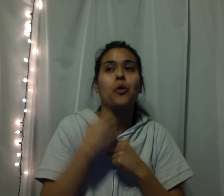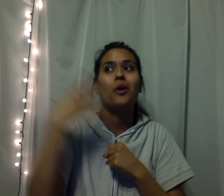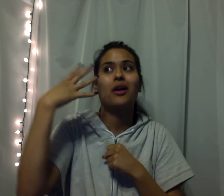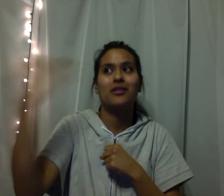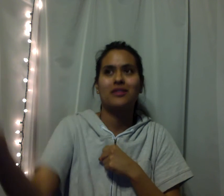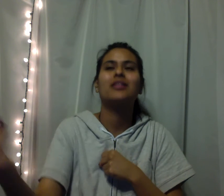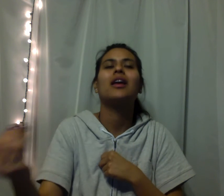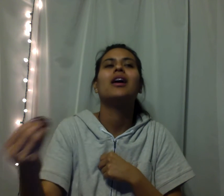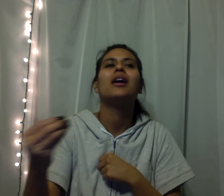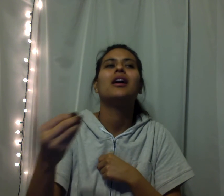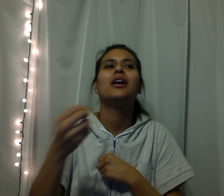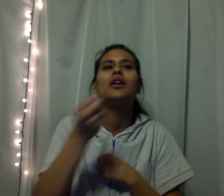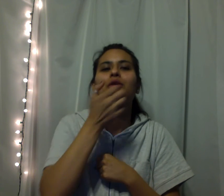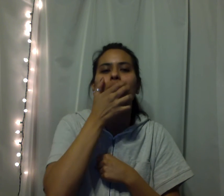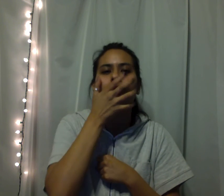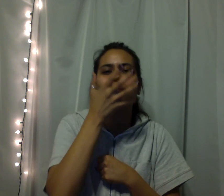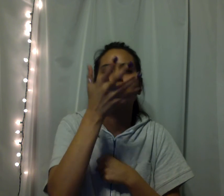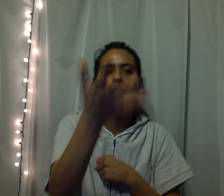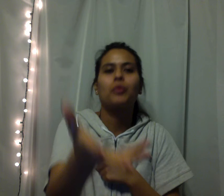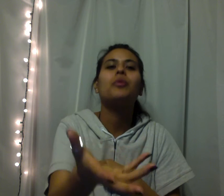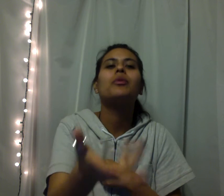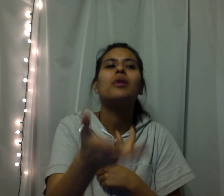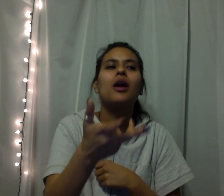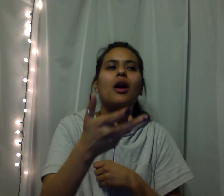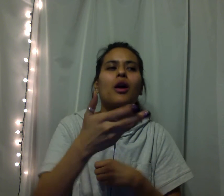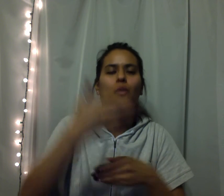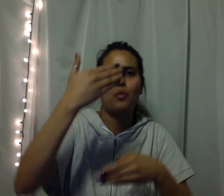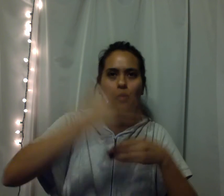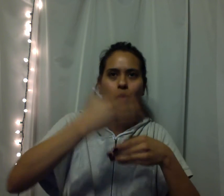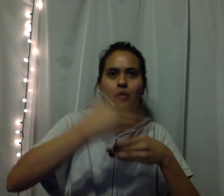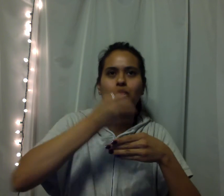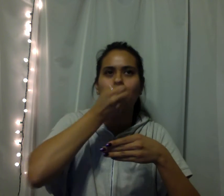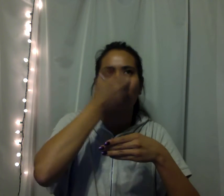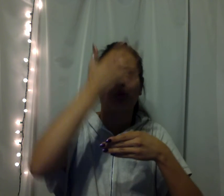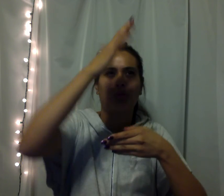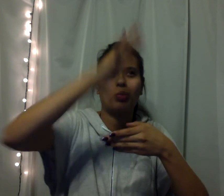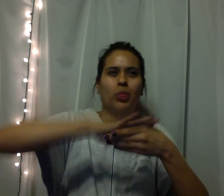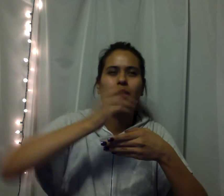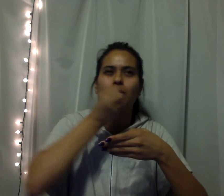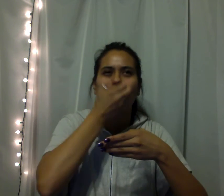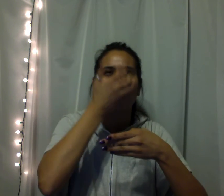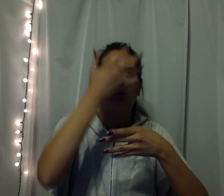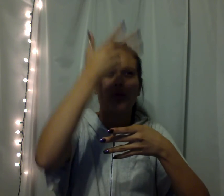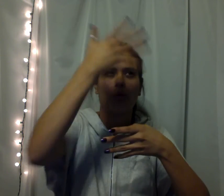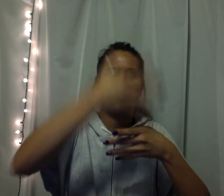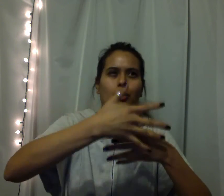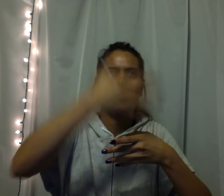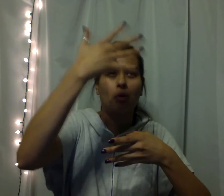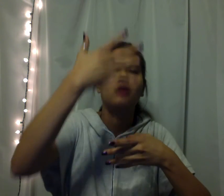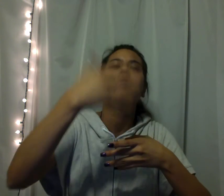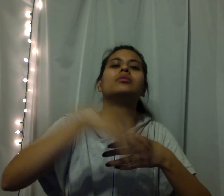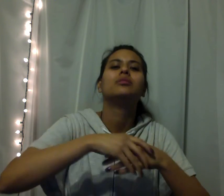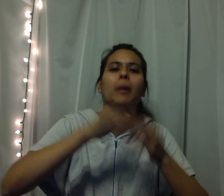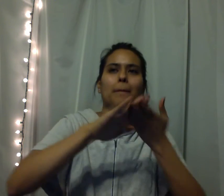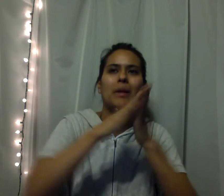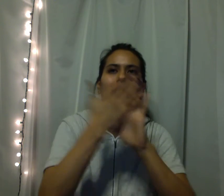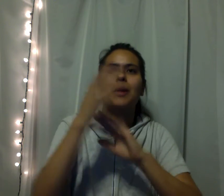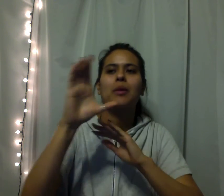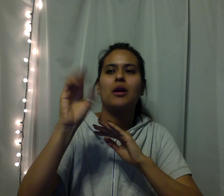It's cold outside. You go up to a window itself and you breathe on the window. You have, every time you exhale carbon dioxide, other